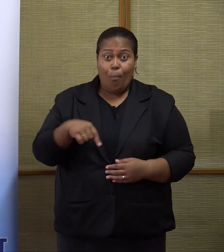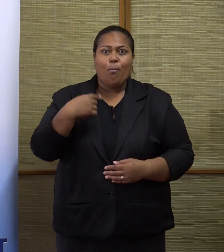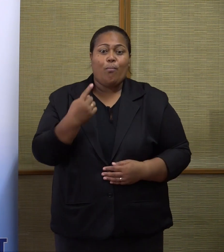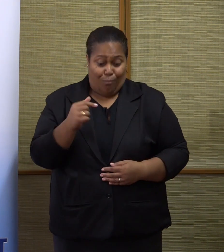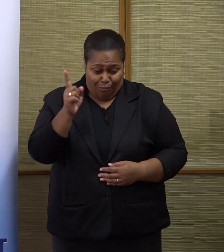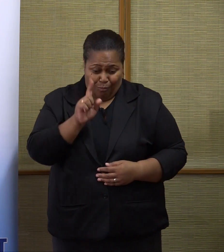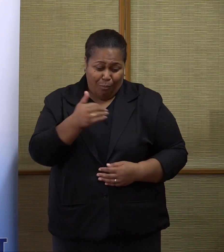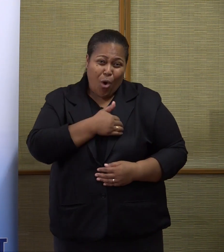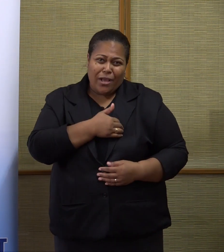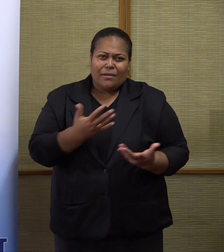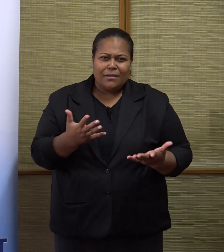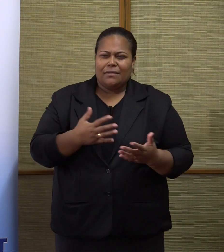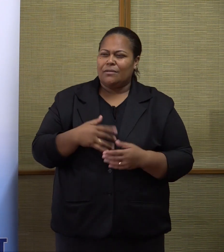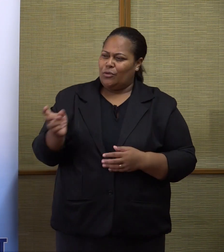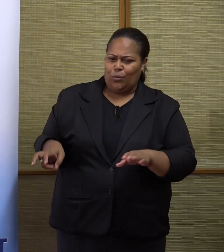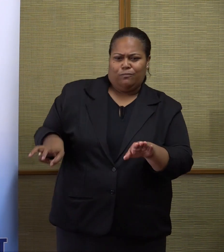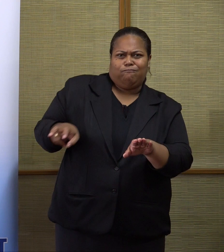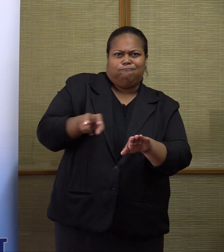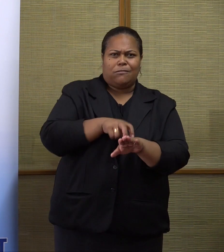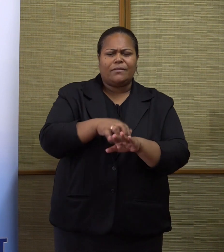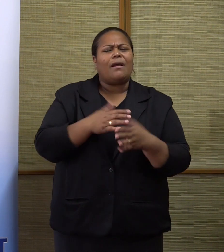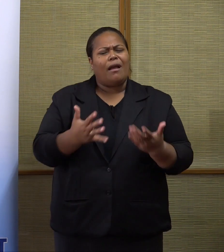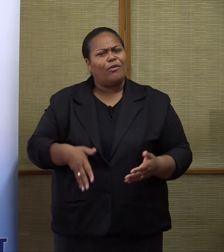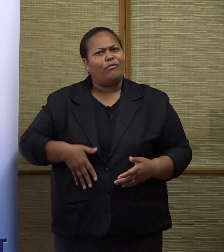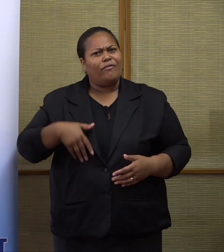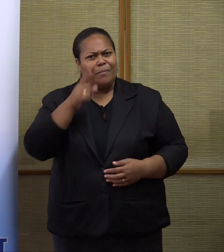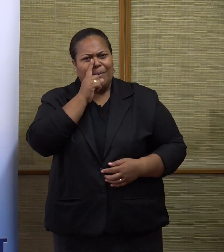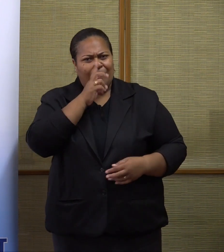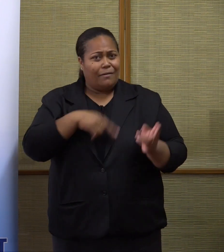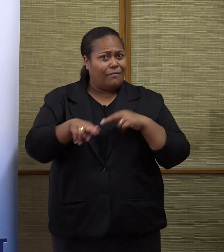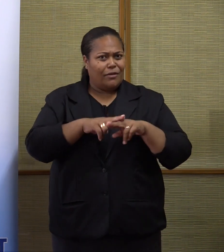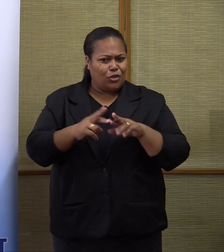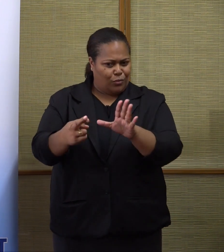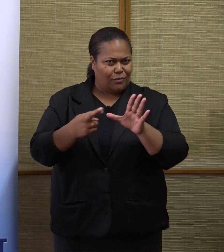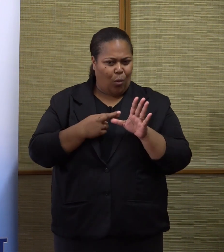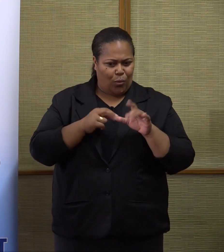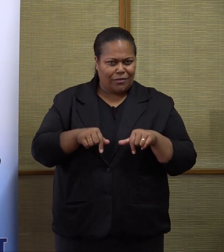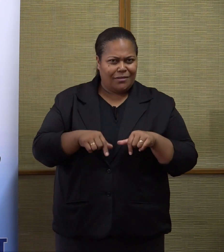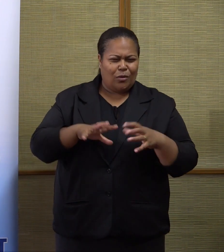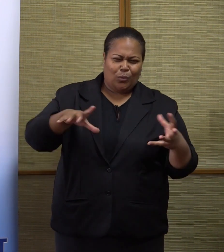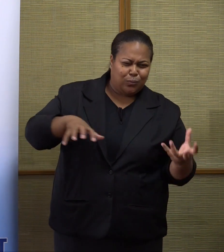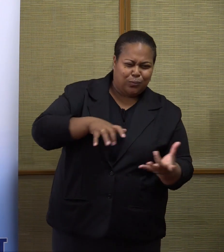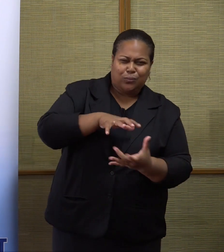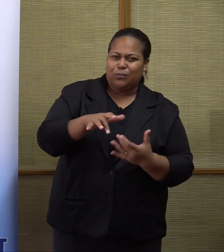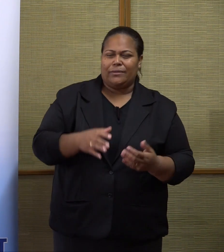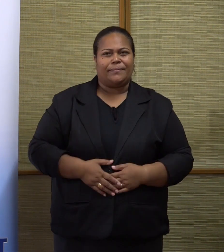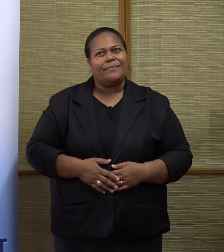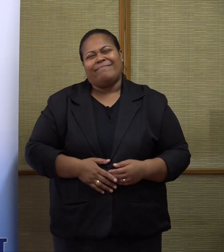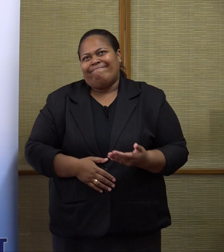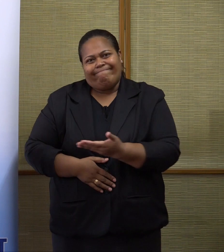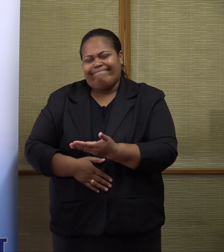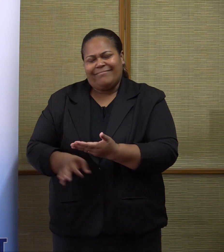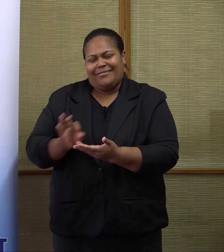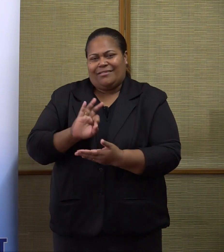over. How are you feeling about how the people of Fiji have responded to this cyclone? It's not about how I feel, it's about how